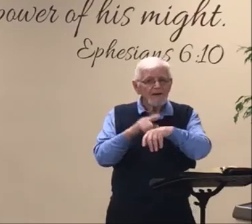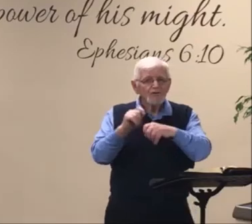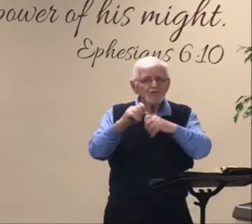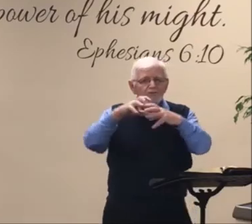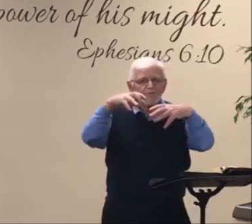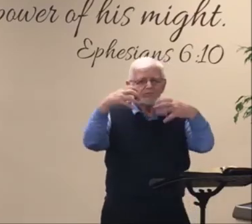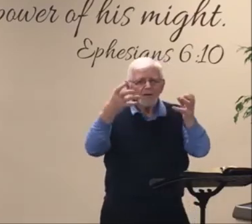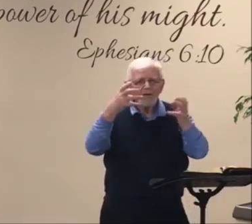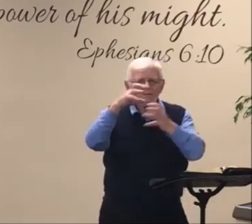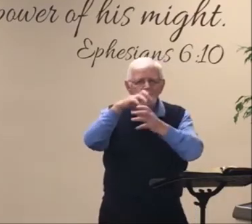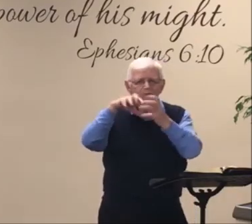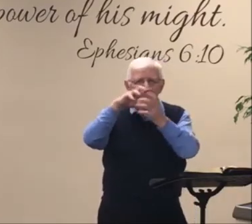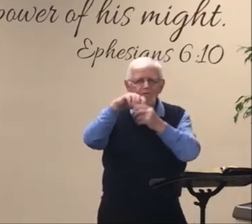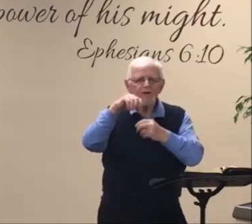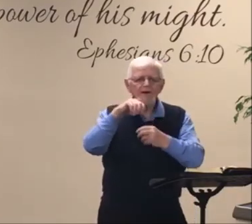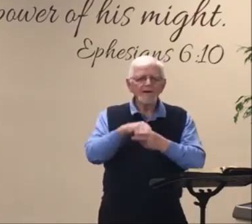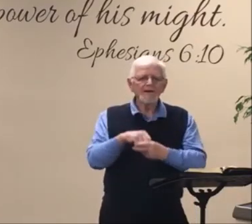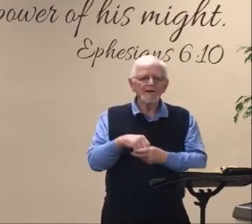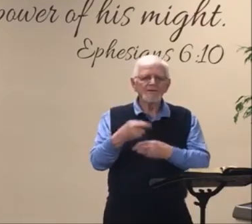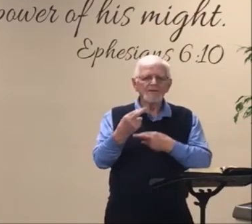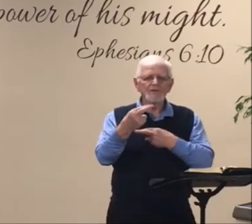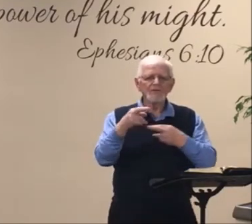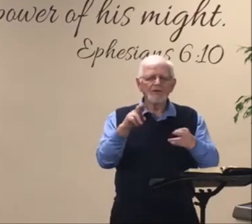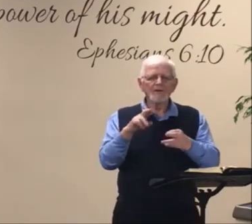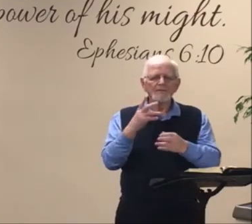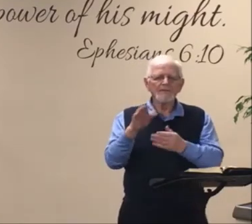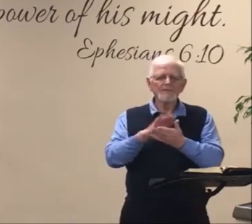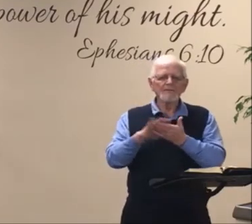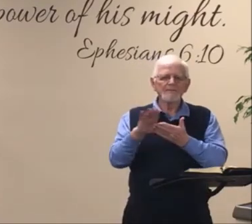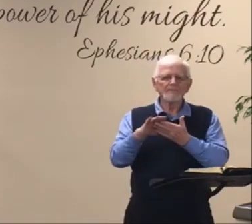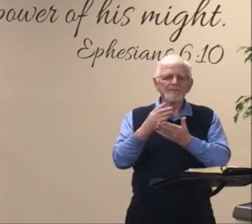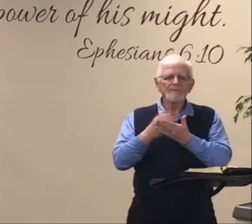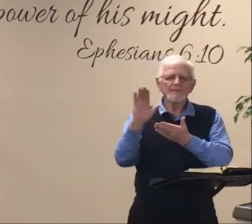much clutter, and Elijah's room just needs raked out.